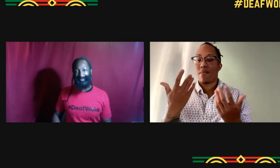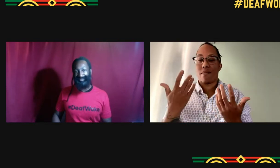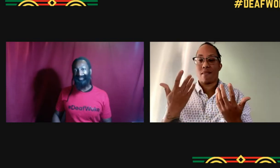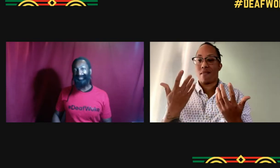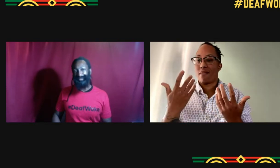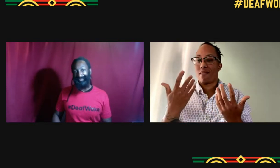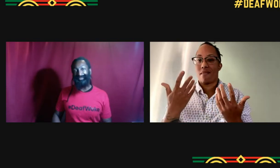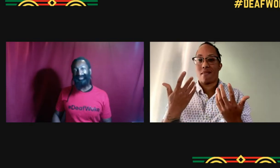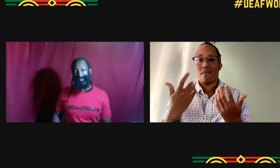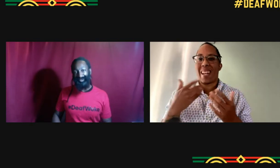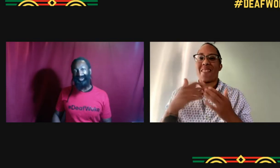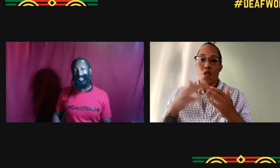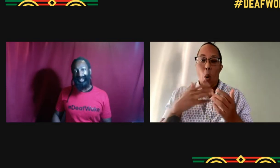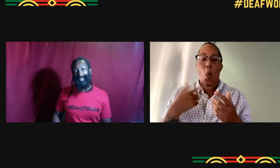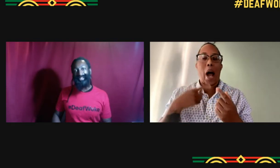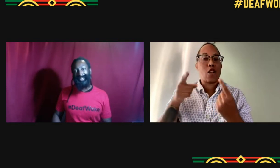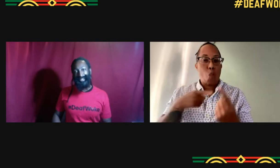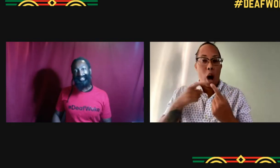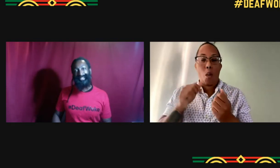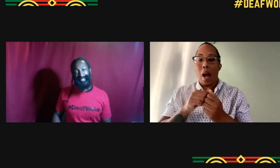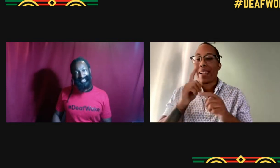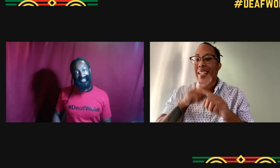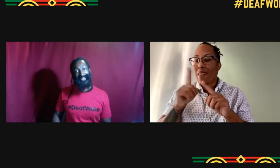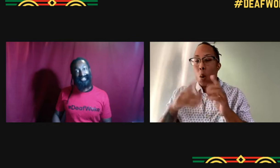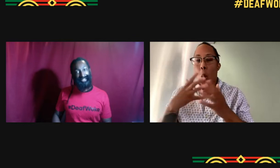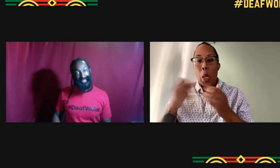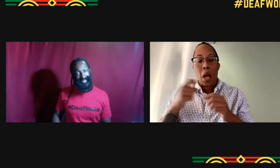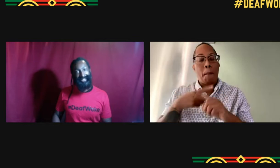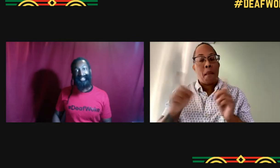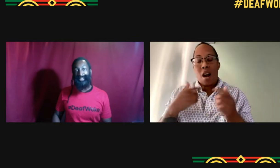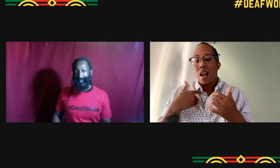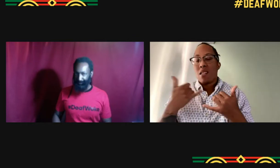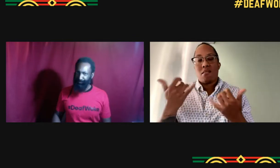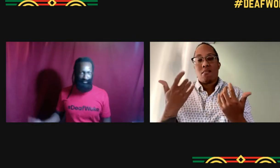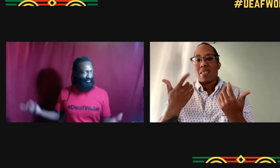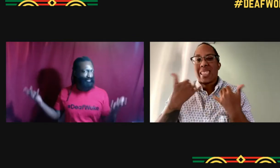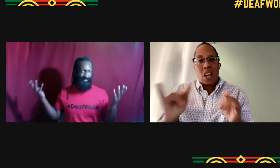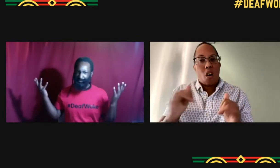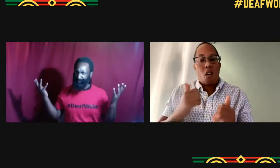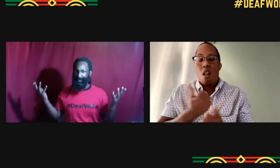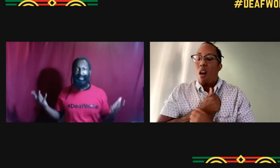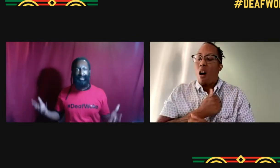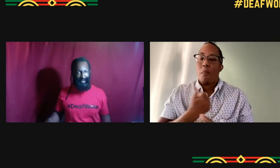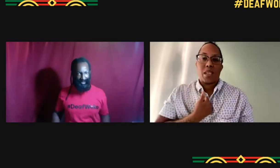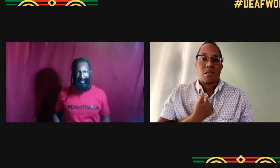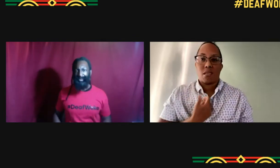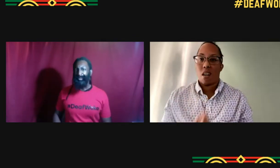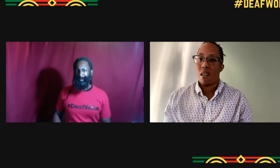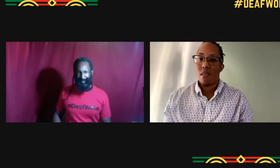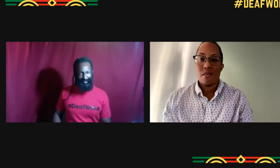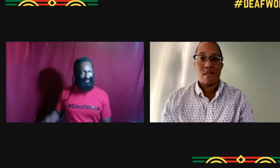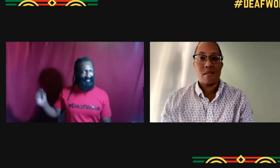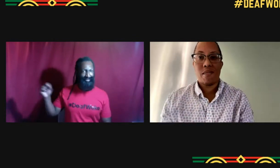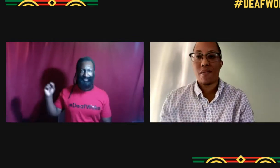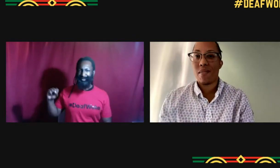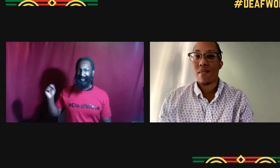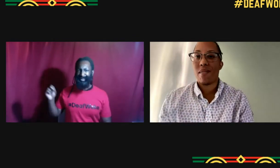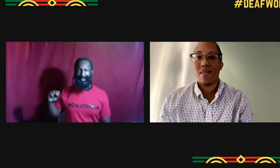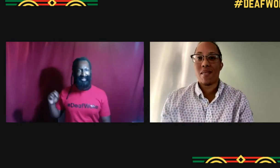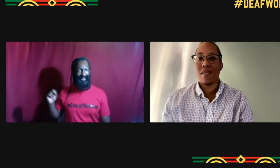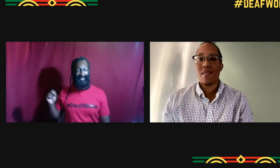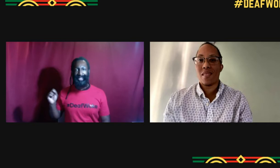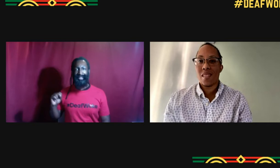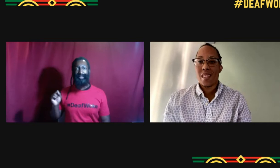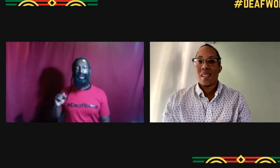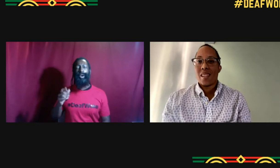I completely love myself now. Even though I struggle with different things, I still love